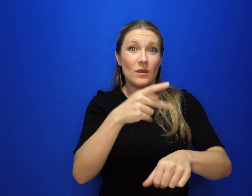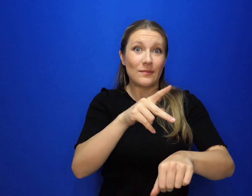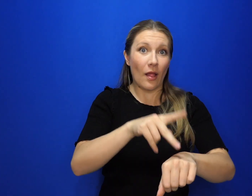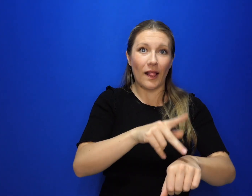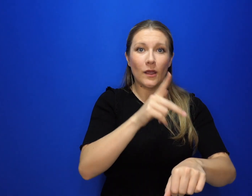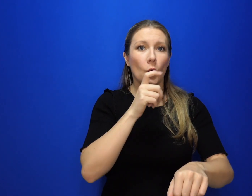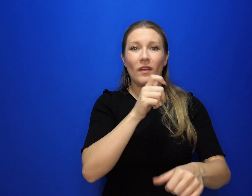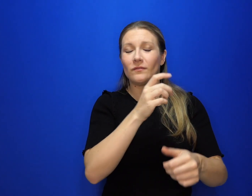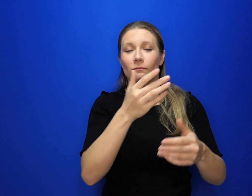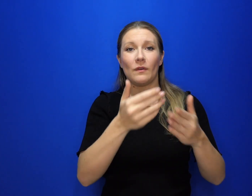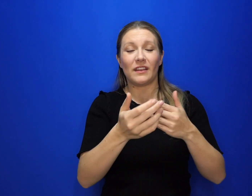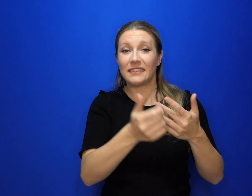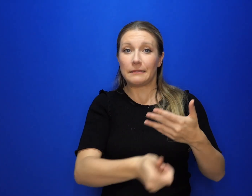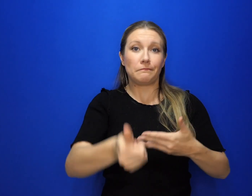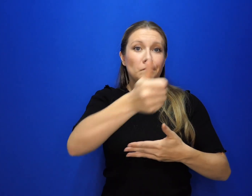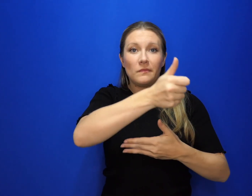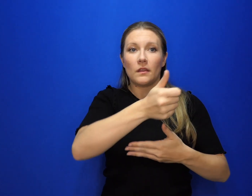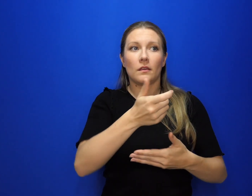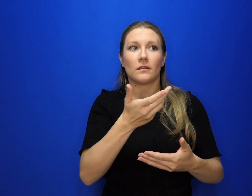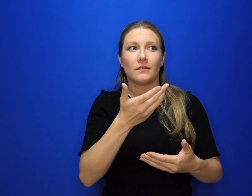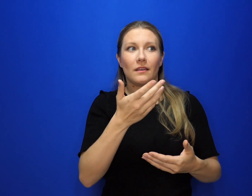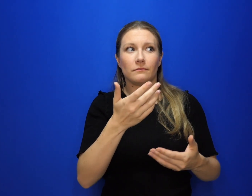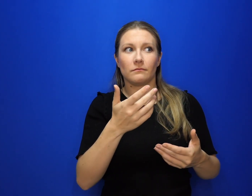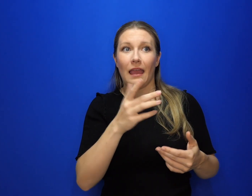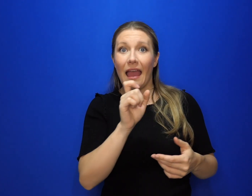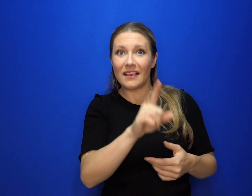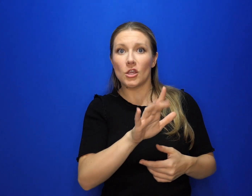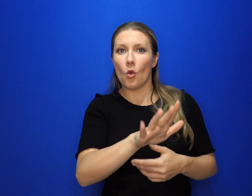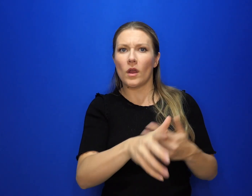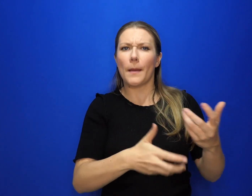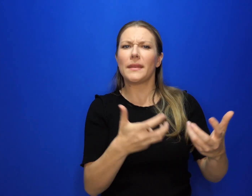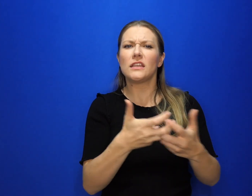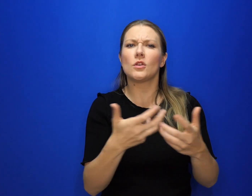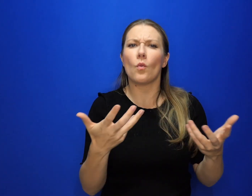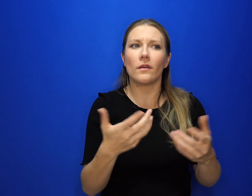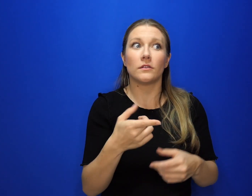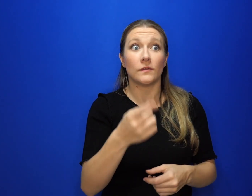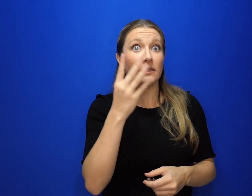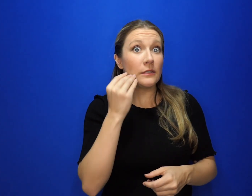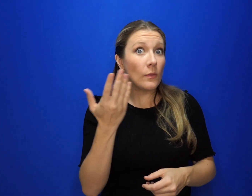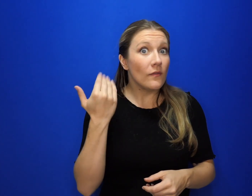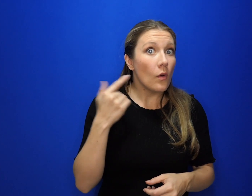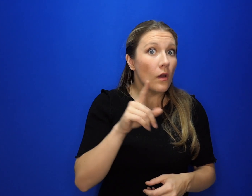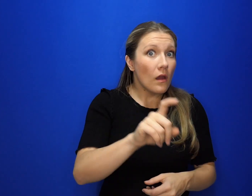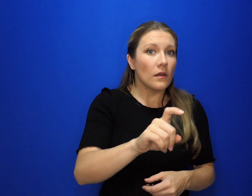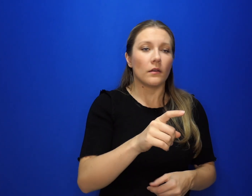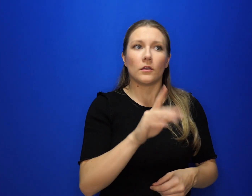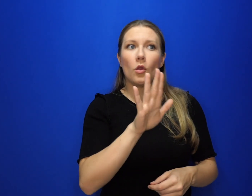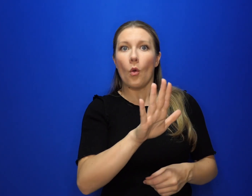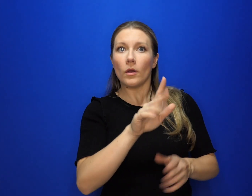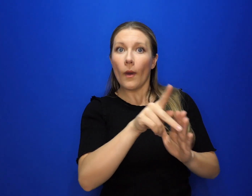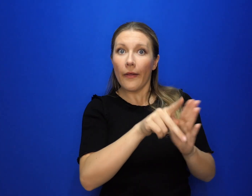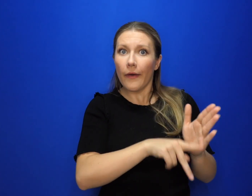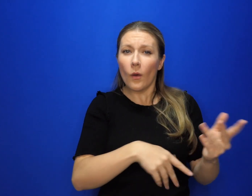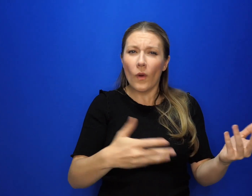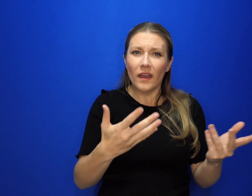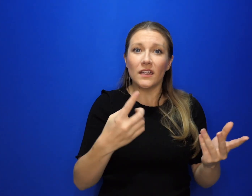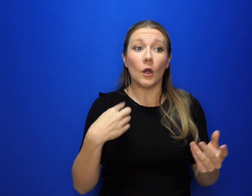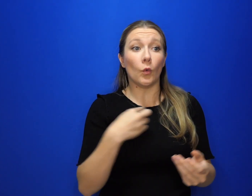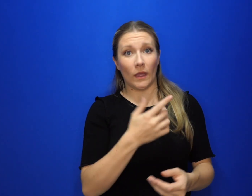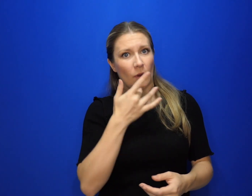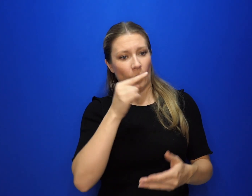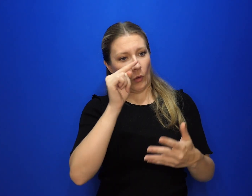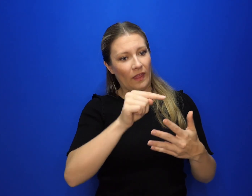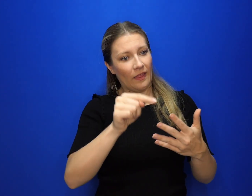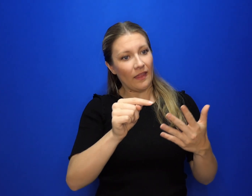or whatnot. What are your accommodations? Have you experienced this before? What have you seen as protocols? This is what